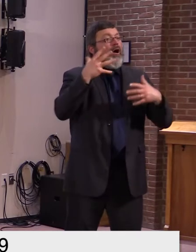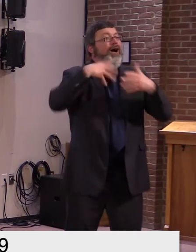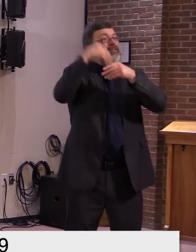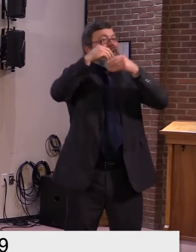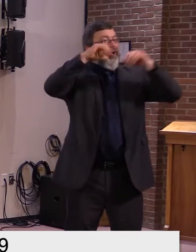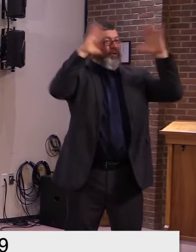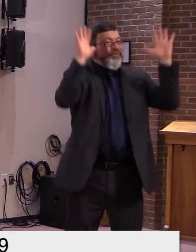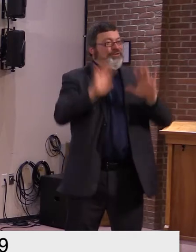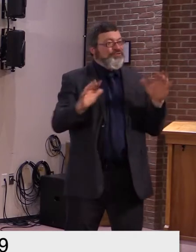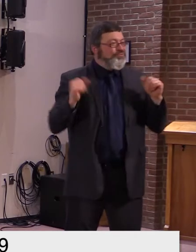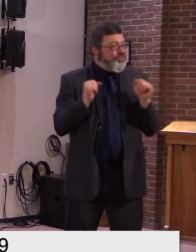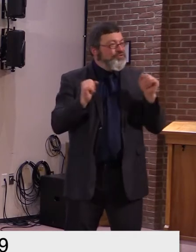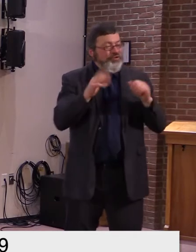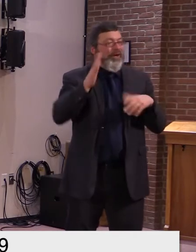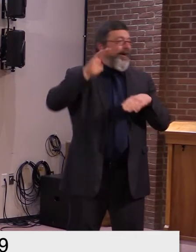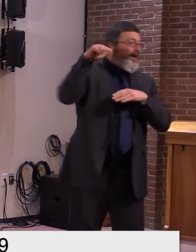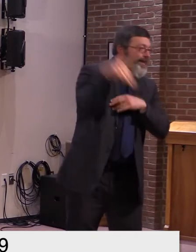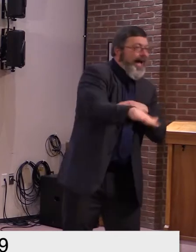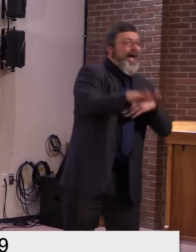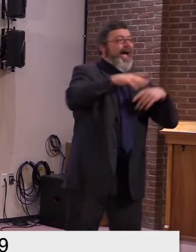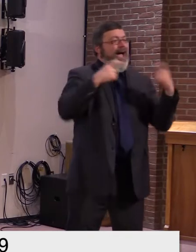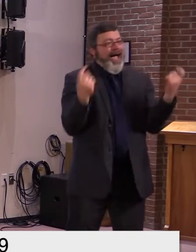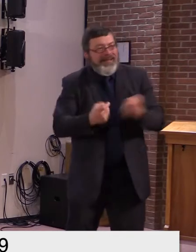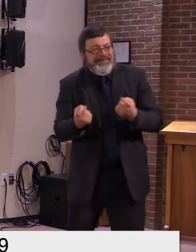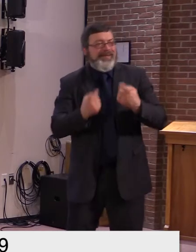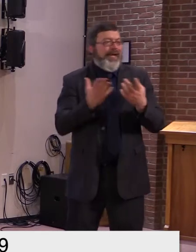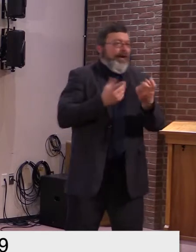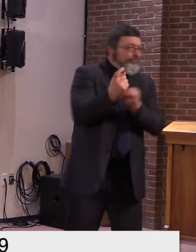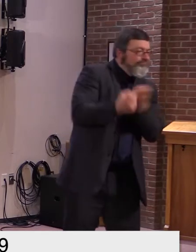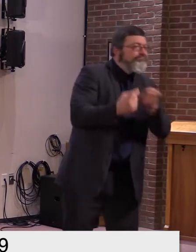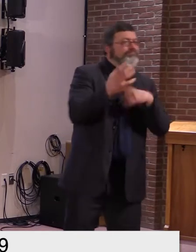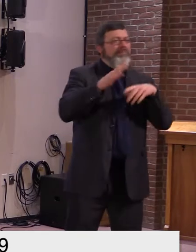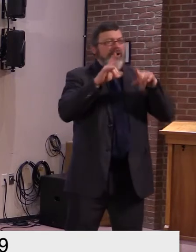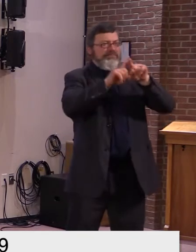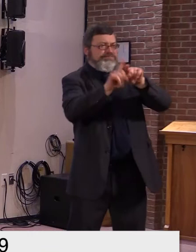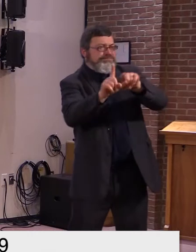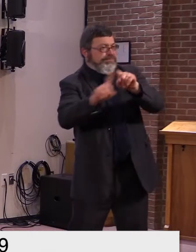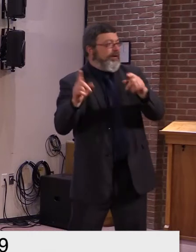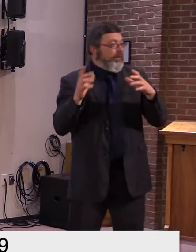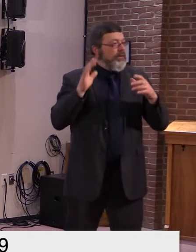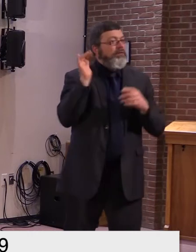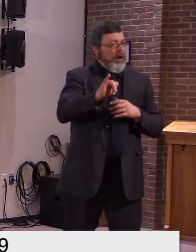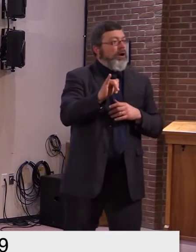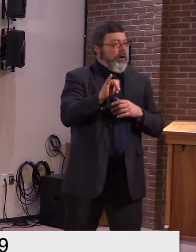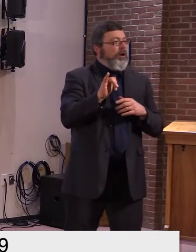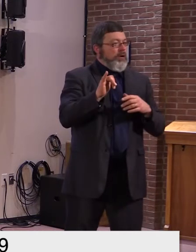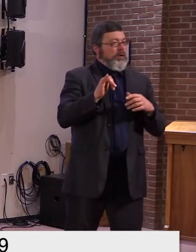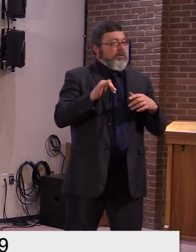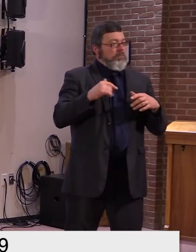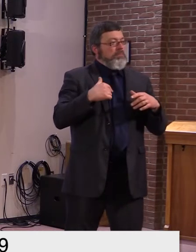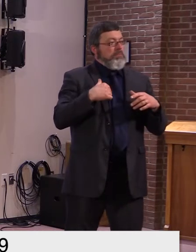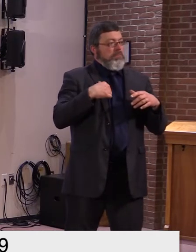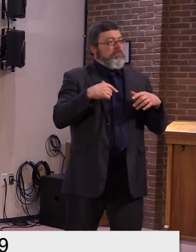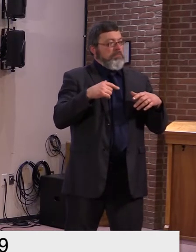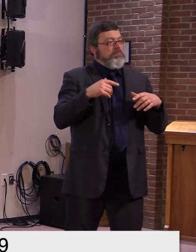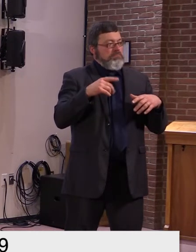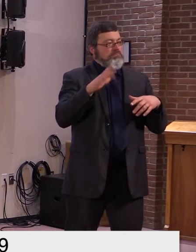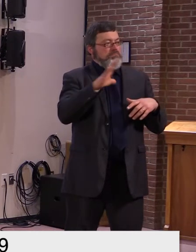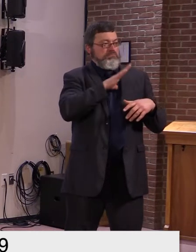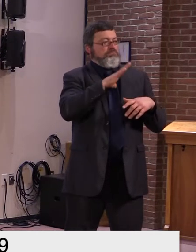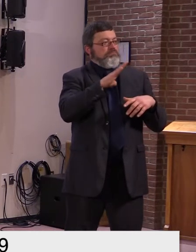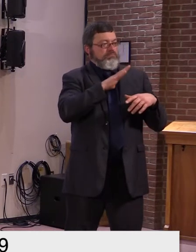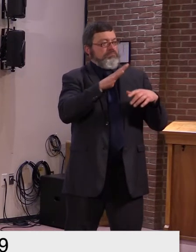fishing, hiking, and other outdoor activities, we are returning to prior guidance, which